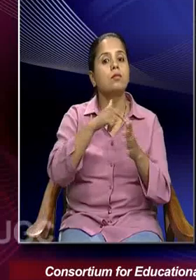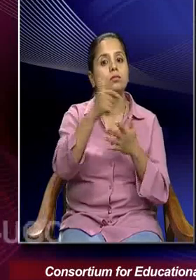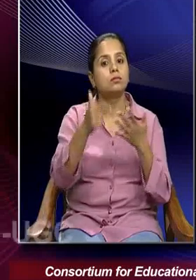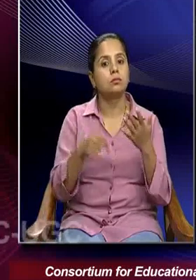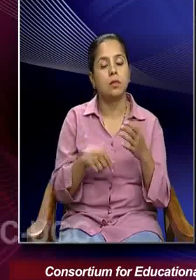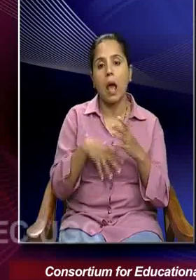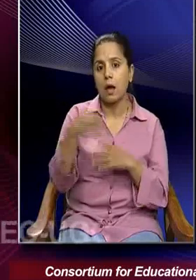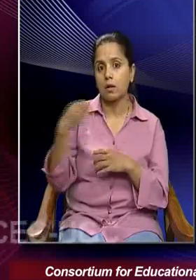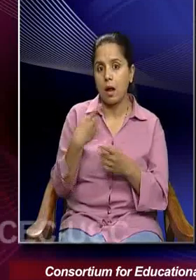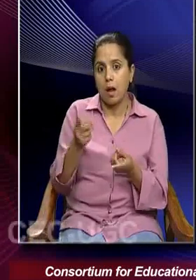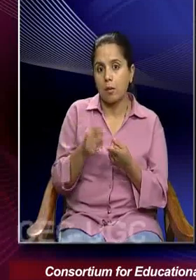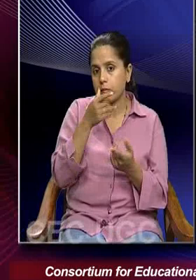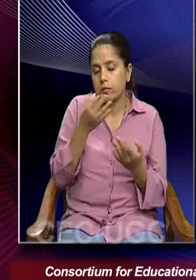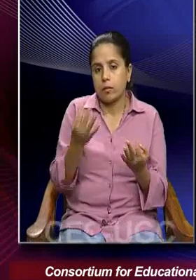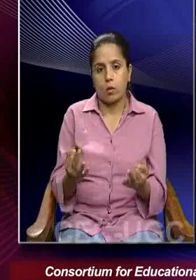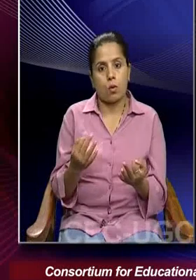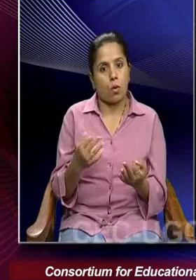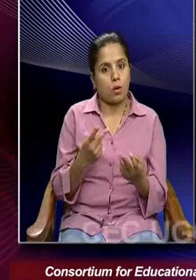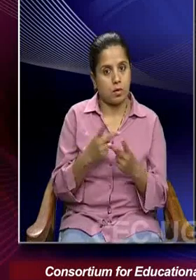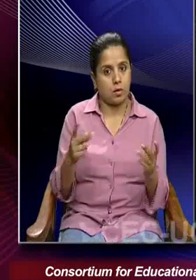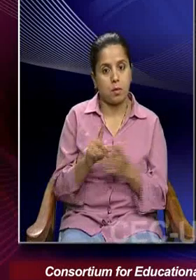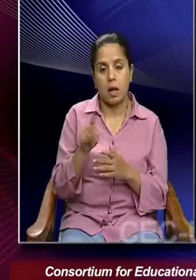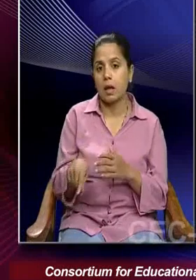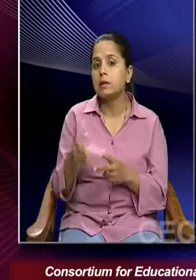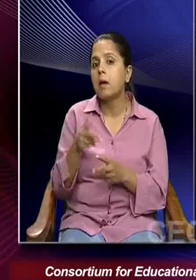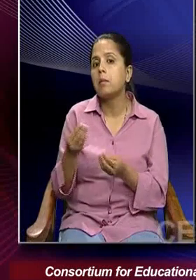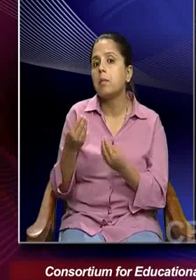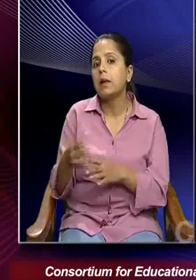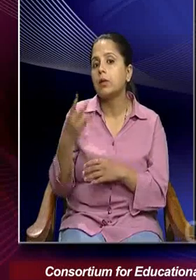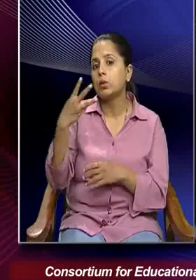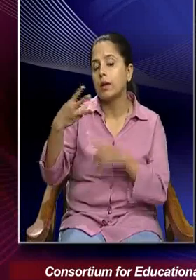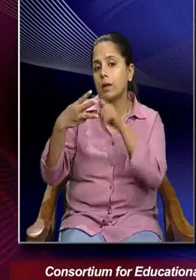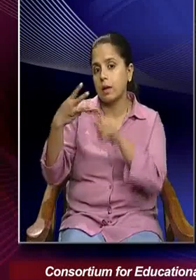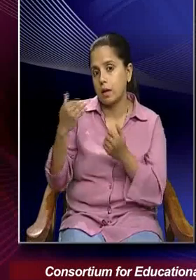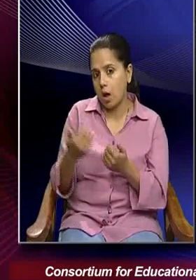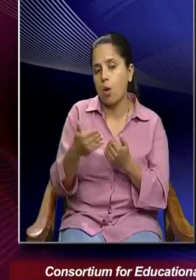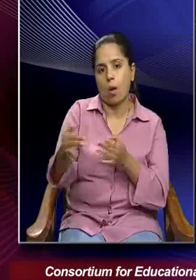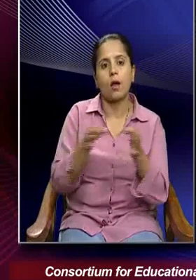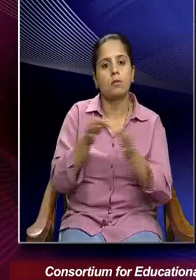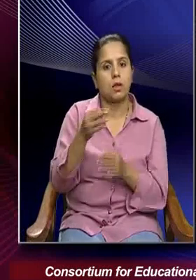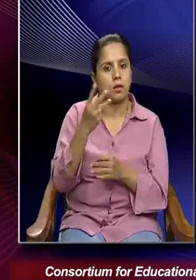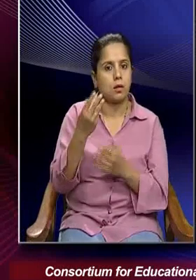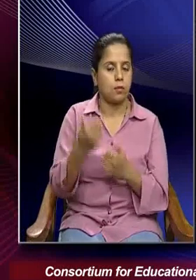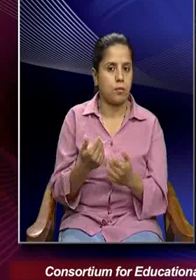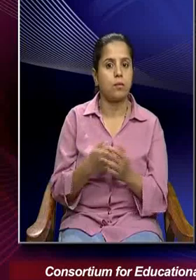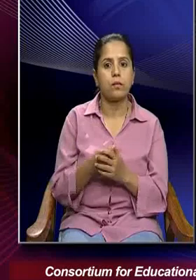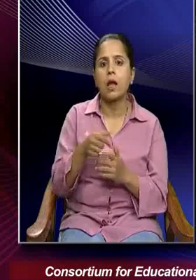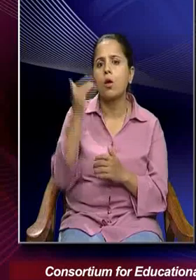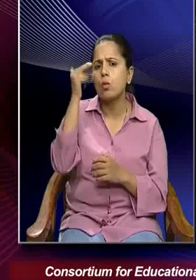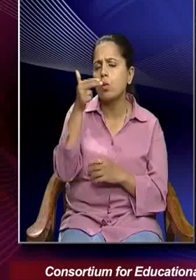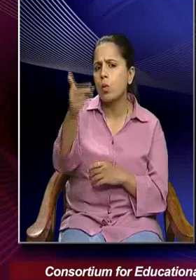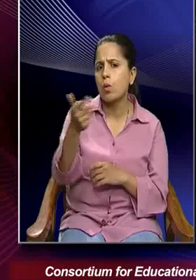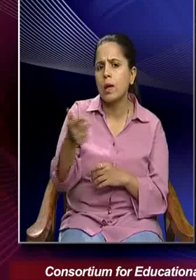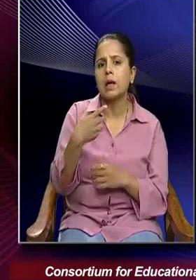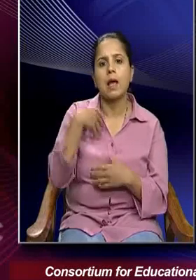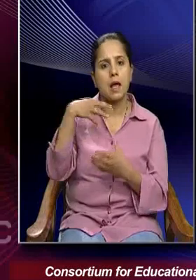external aids to yoga, while the remaining 3 that we would be doing now, they are known as